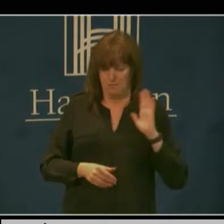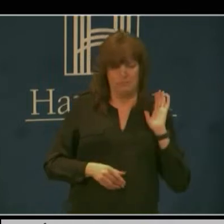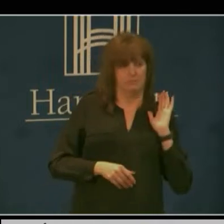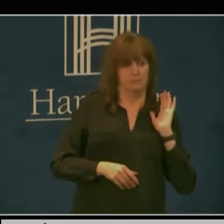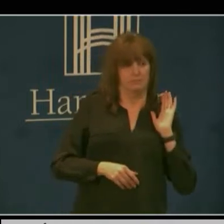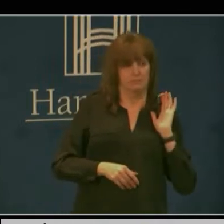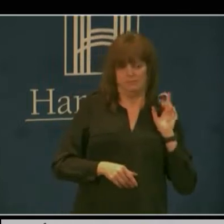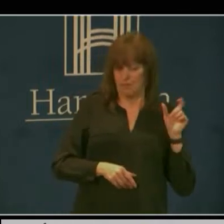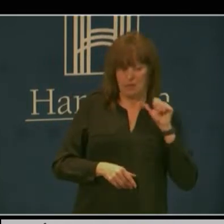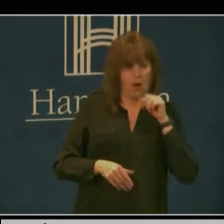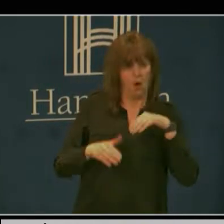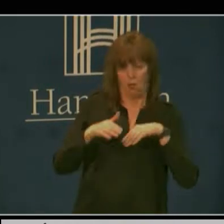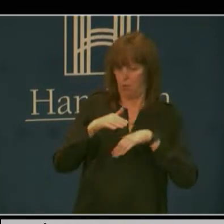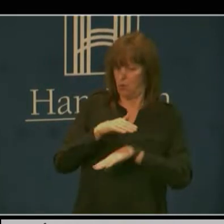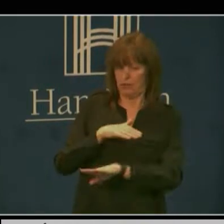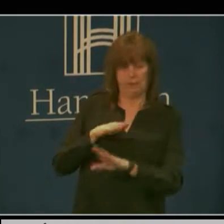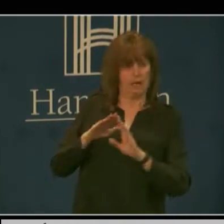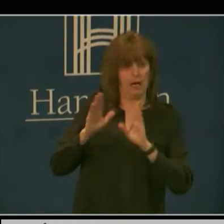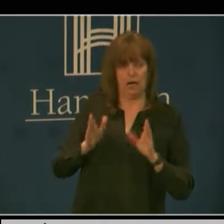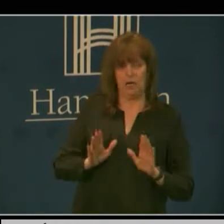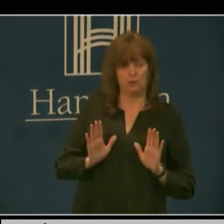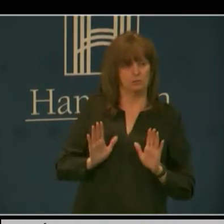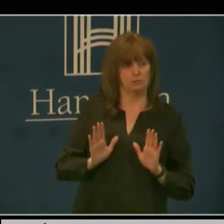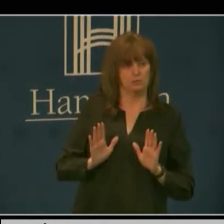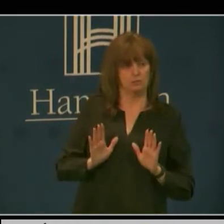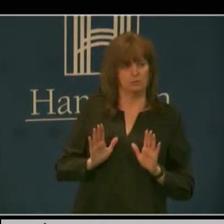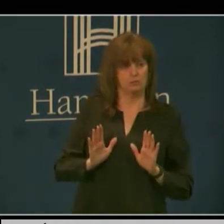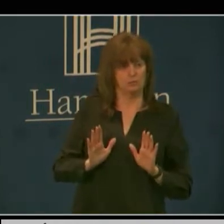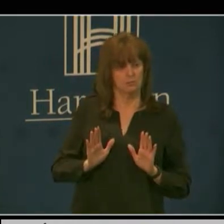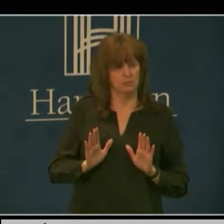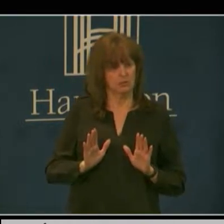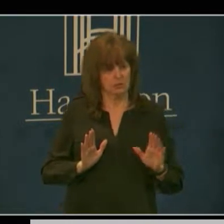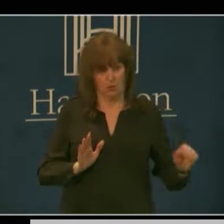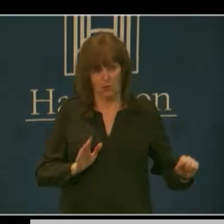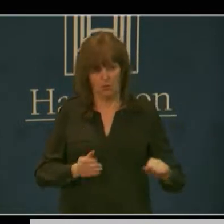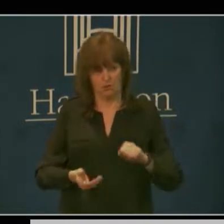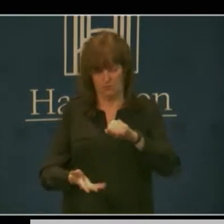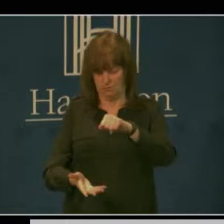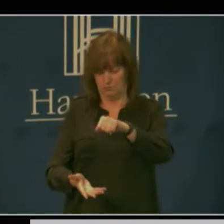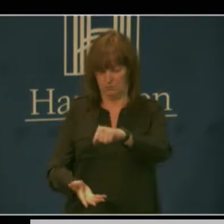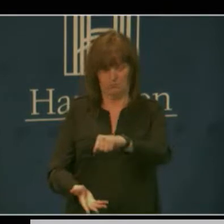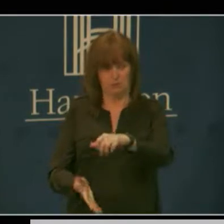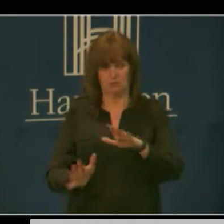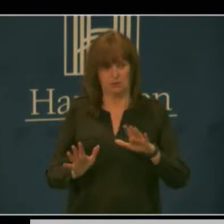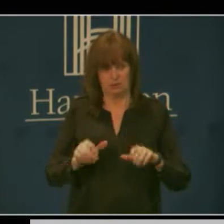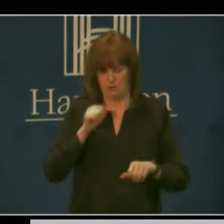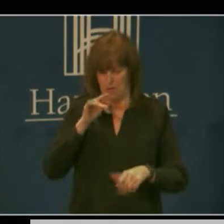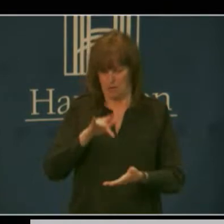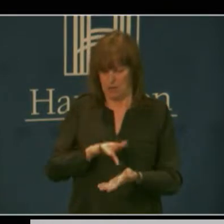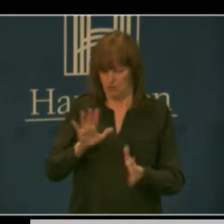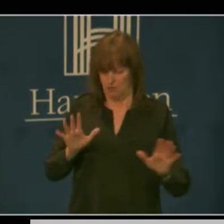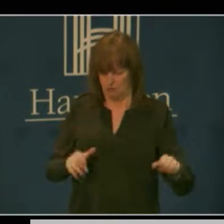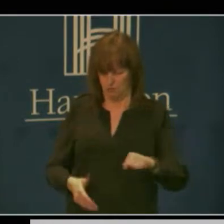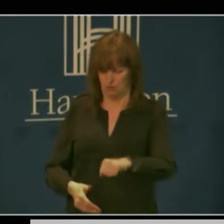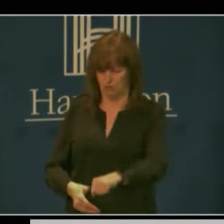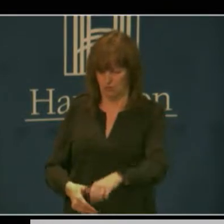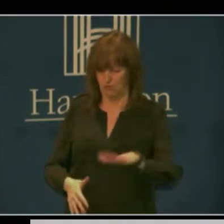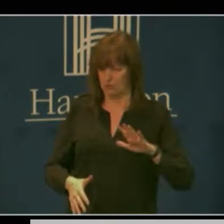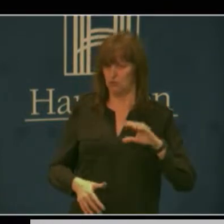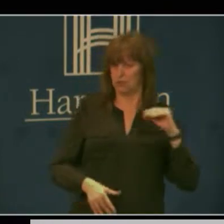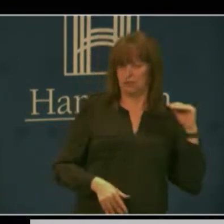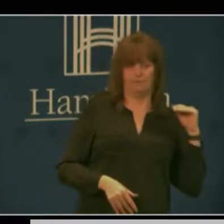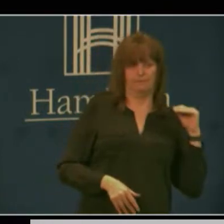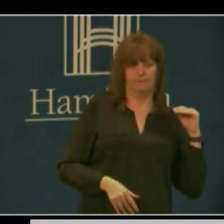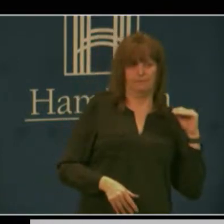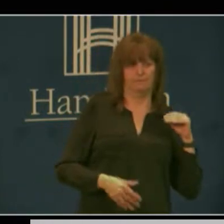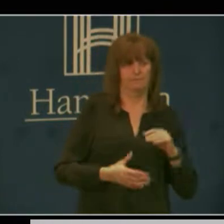of that 6-foot zone so that you're not coming in contact. I'm going to reiterate what Paul just said is